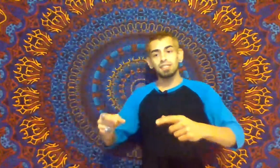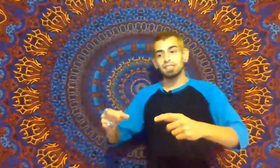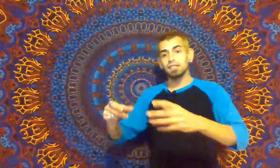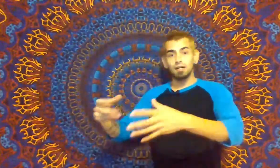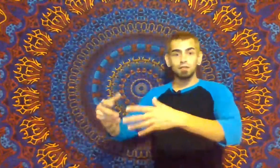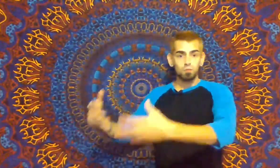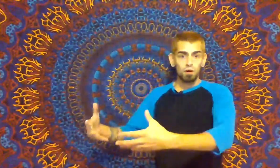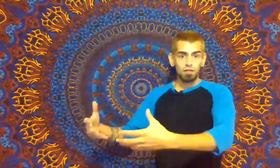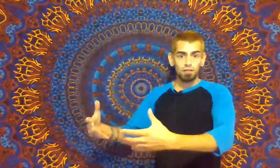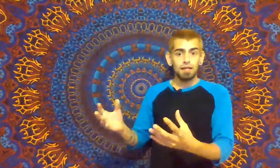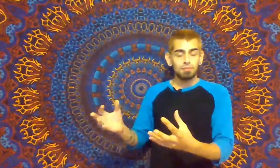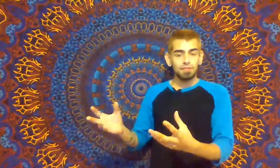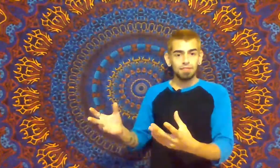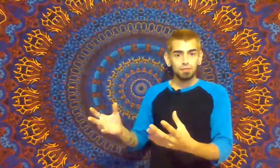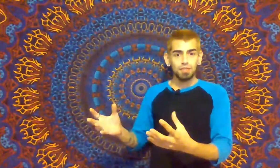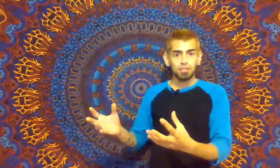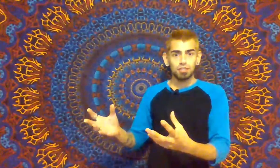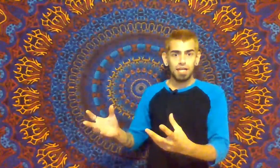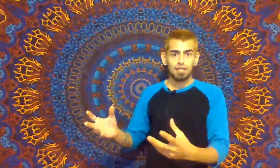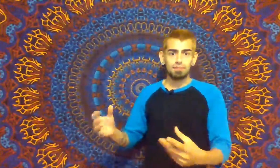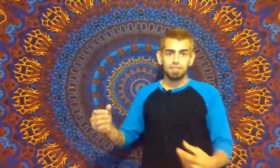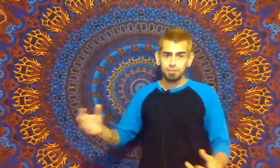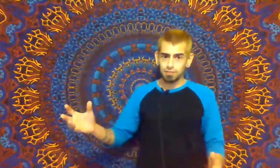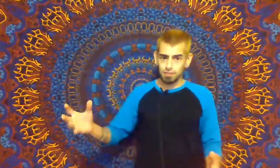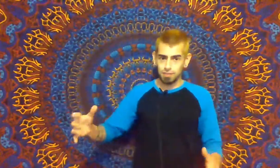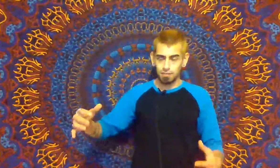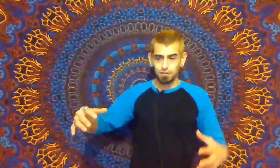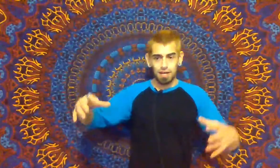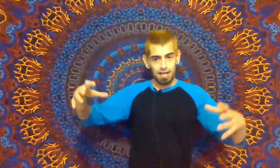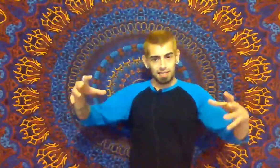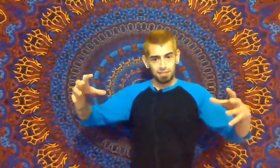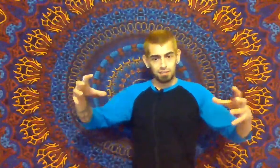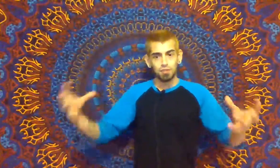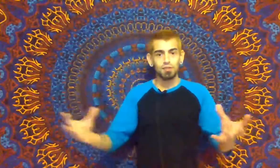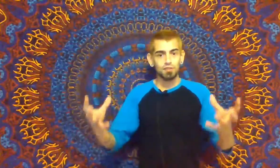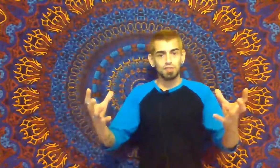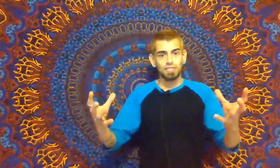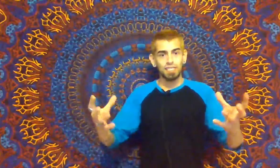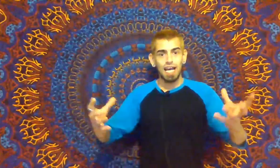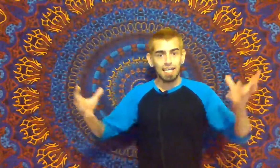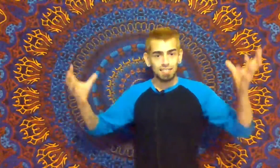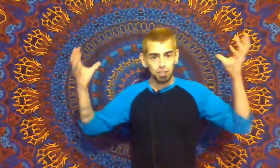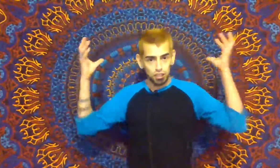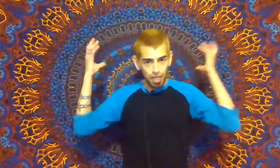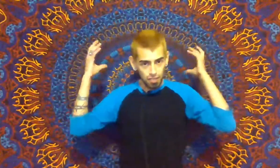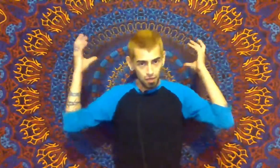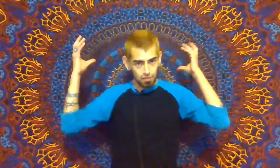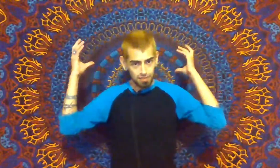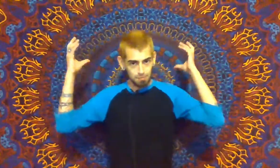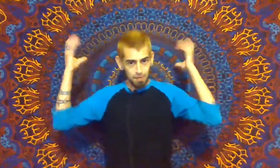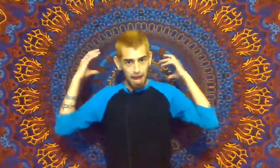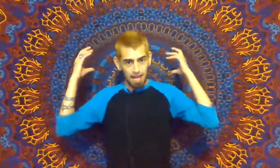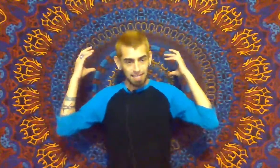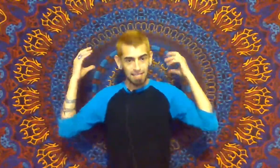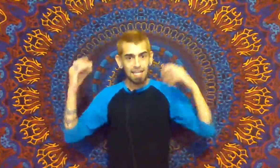city underwater. But this creature came years ago and took the city as a shell on its back.